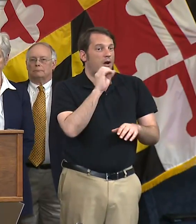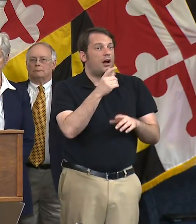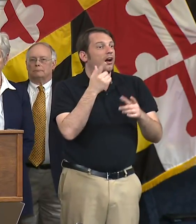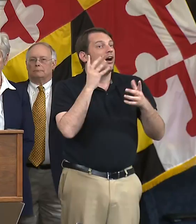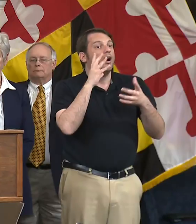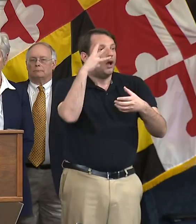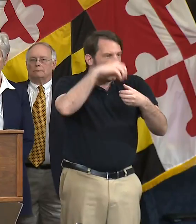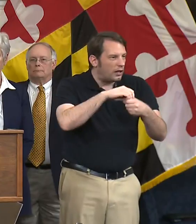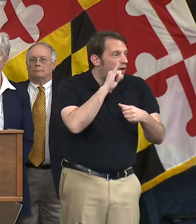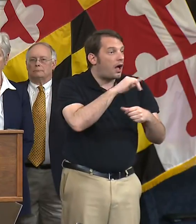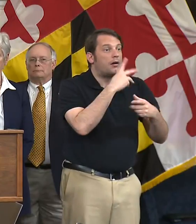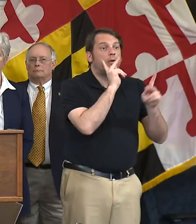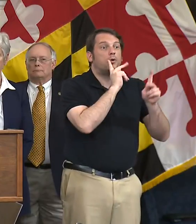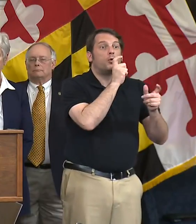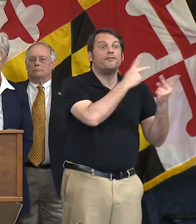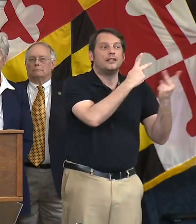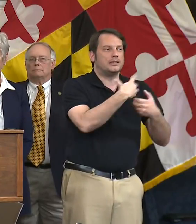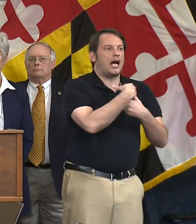residents and staff.